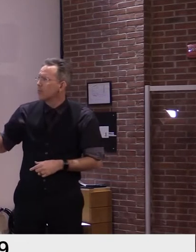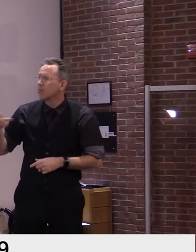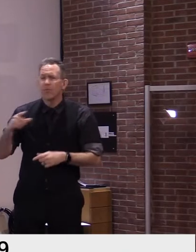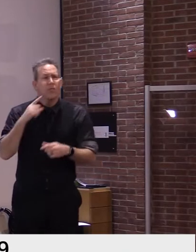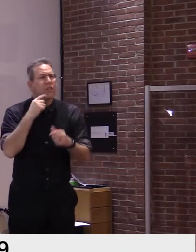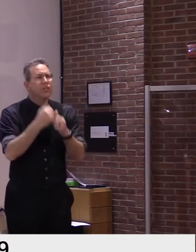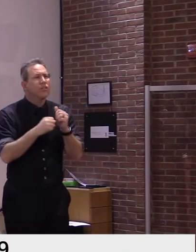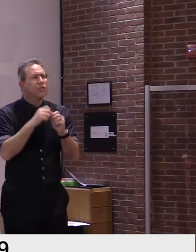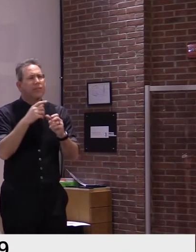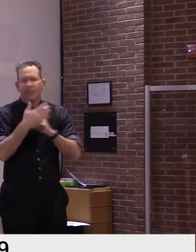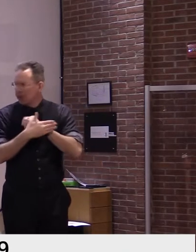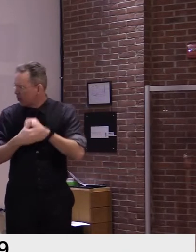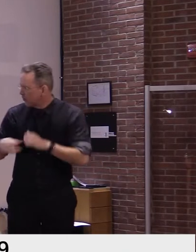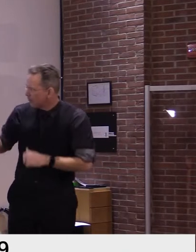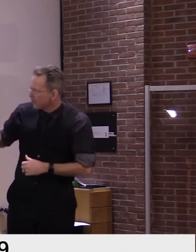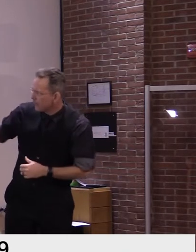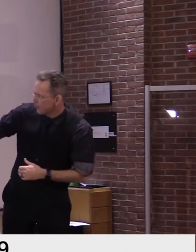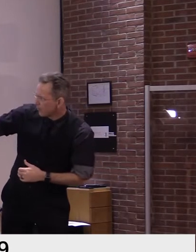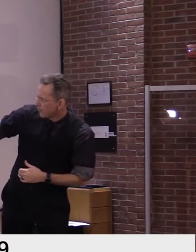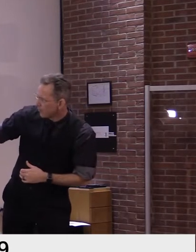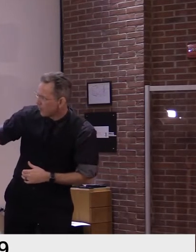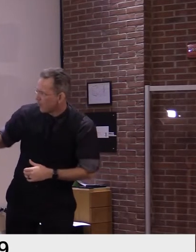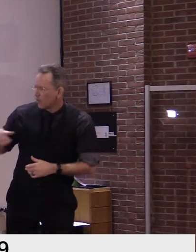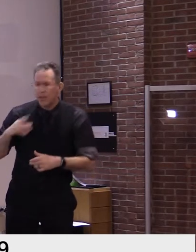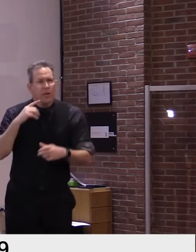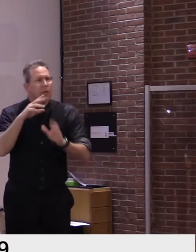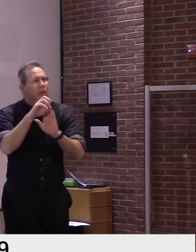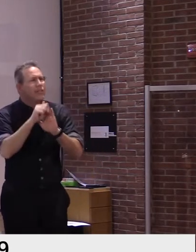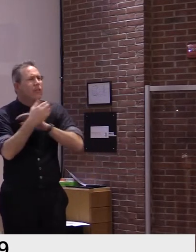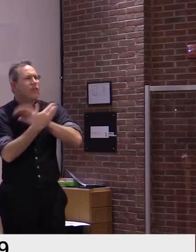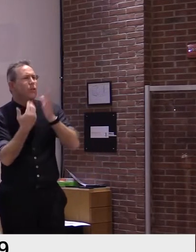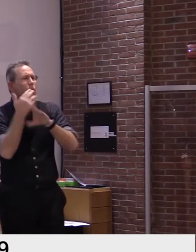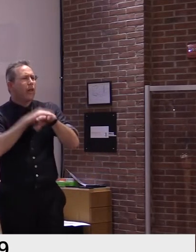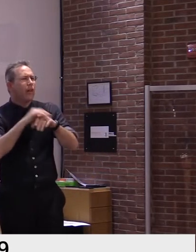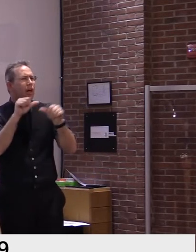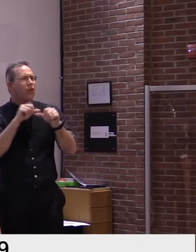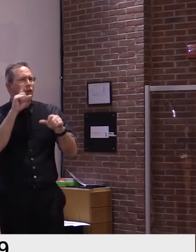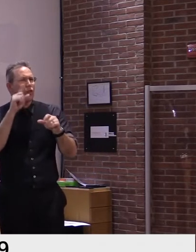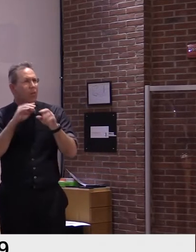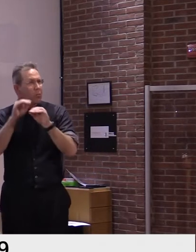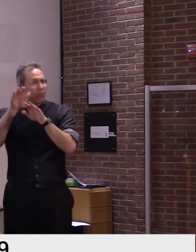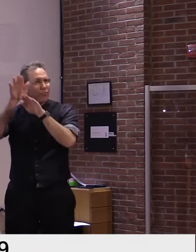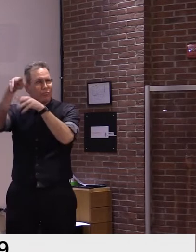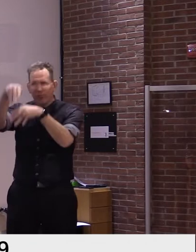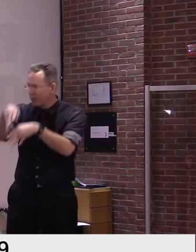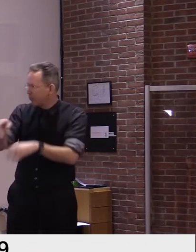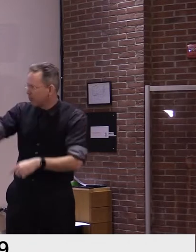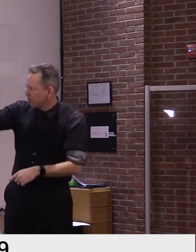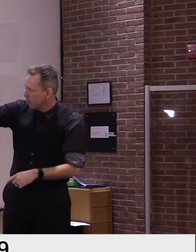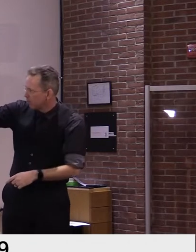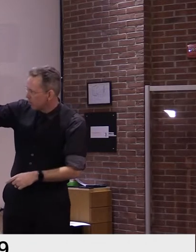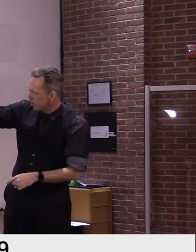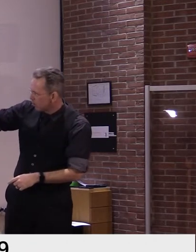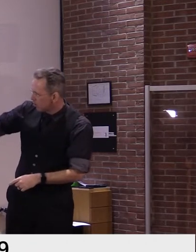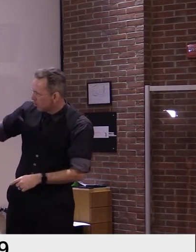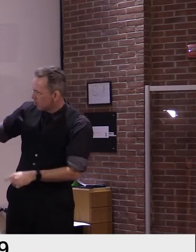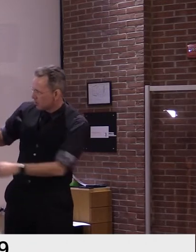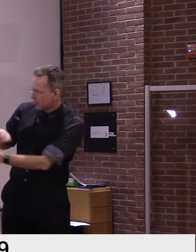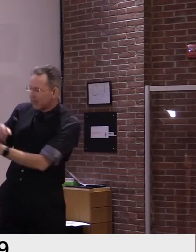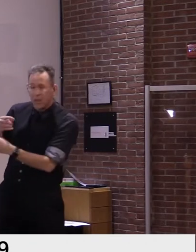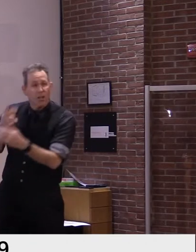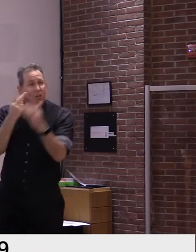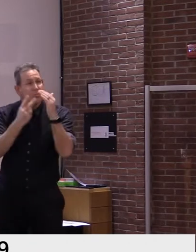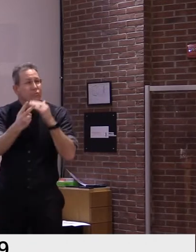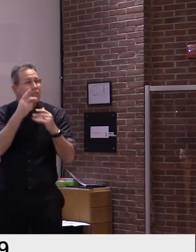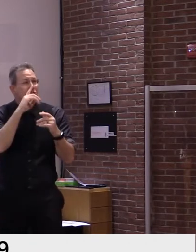over the next few weeks, but we will need to continue to watch these numbers closely and watch the regional data closely over the next